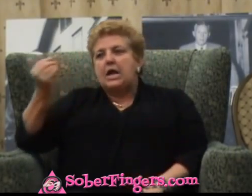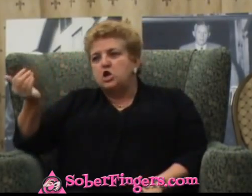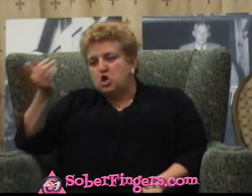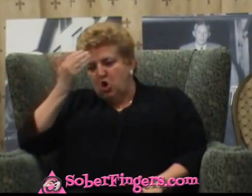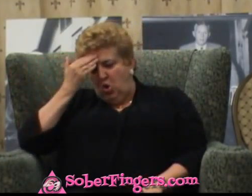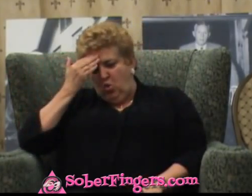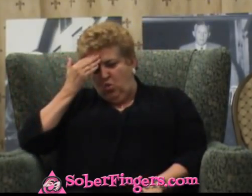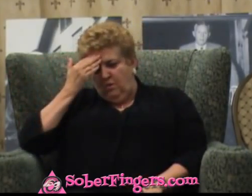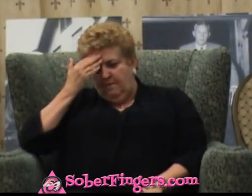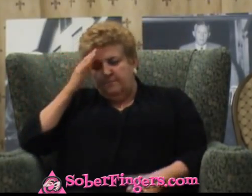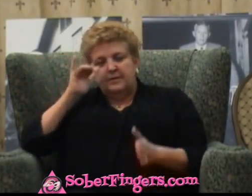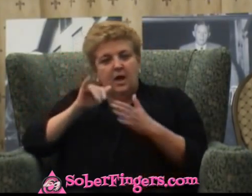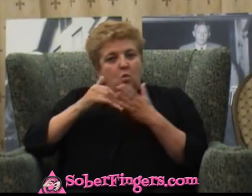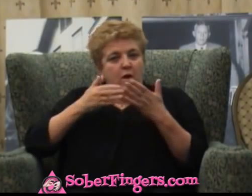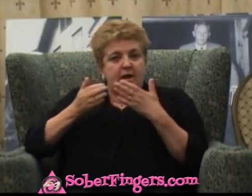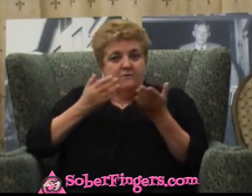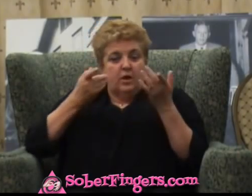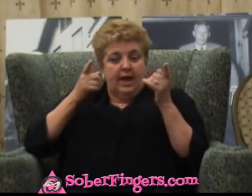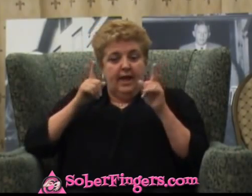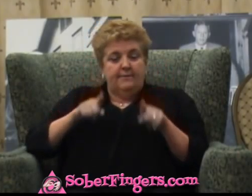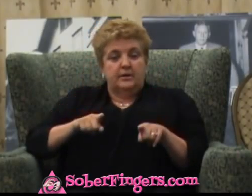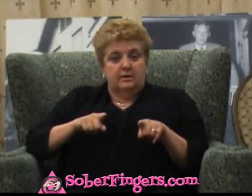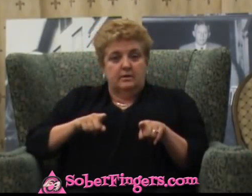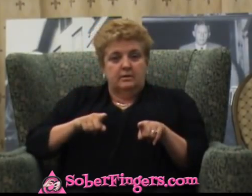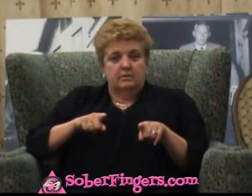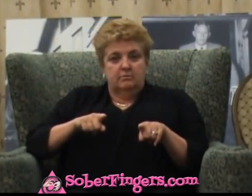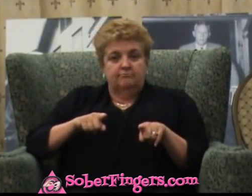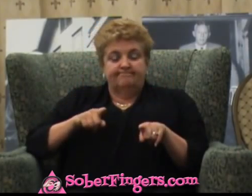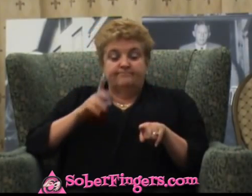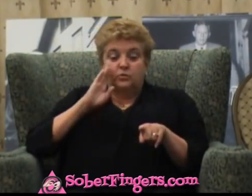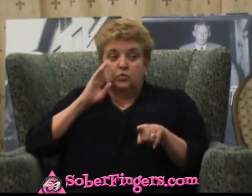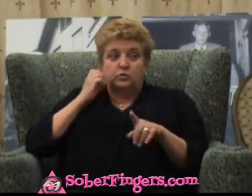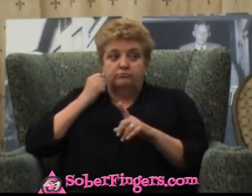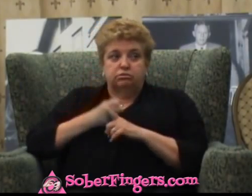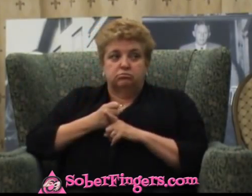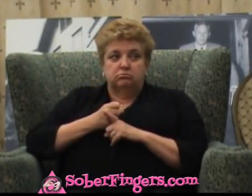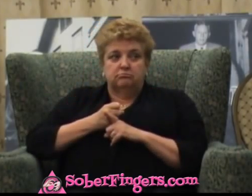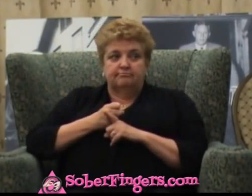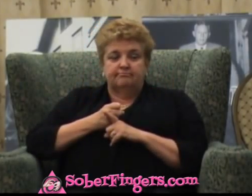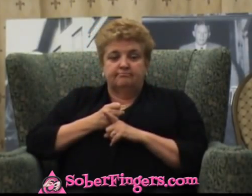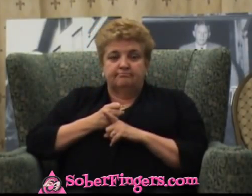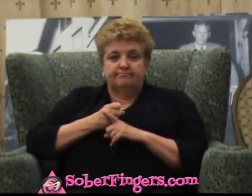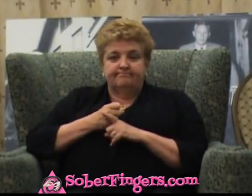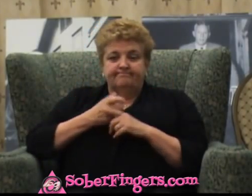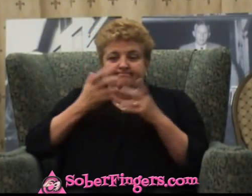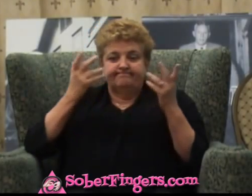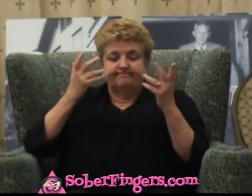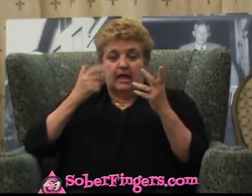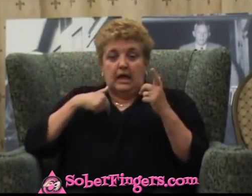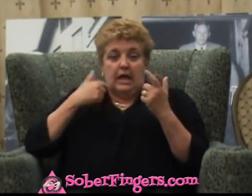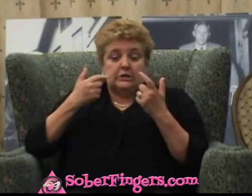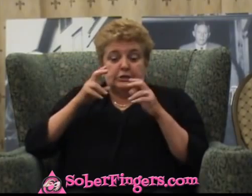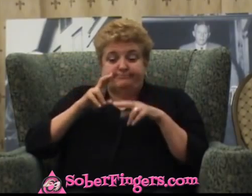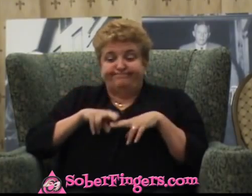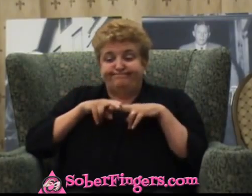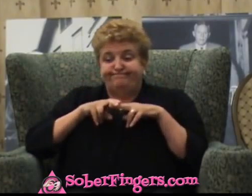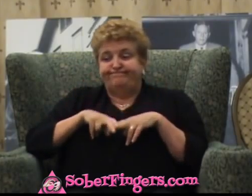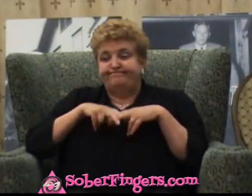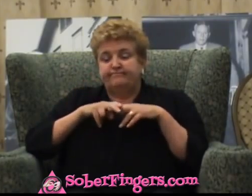whatever just happened was going to be life-altering. I didn't run. I didn't hide in my car. I just waited. And eventually, after a couple hours,